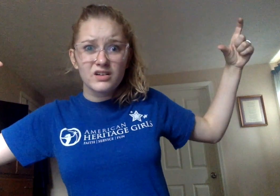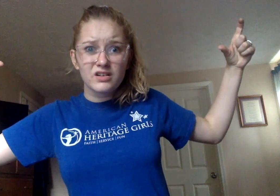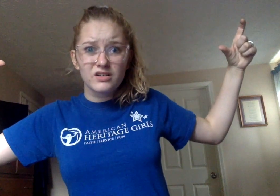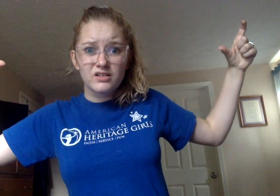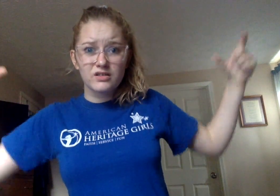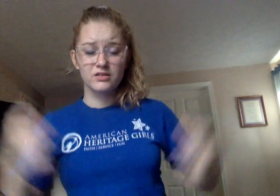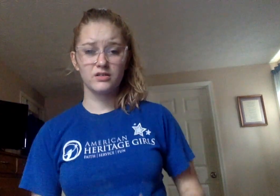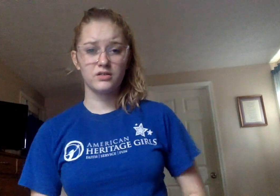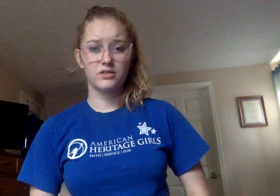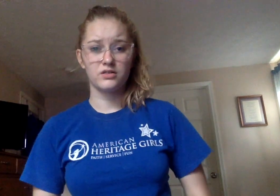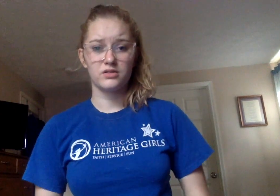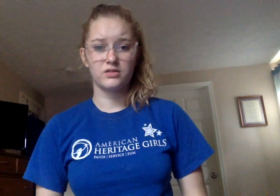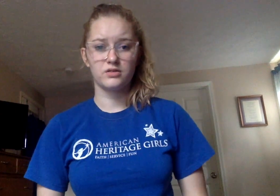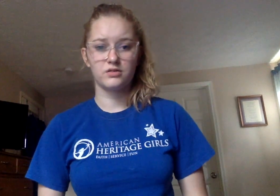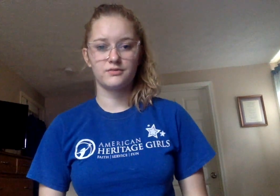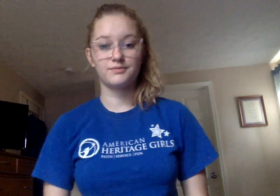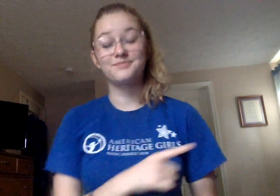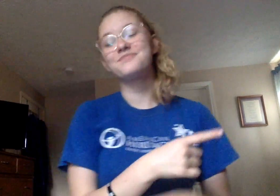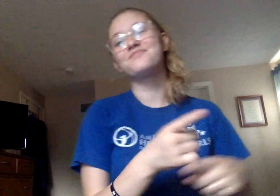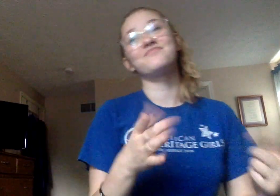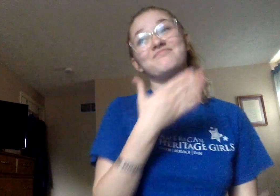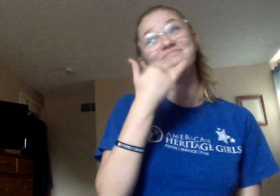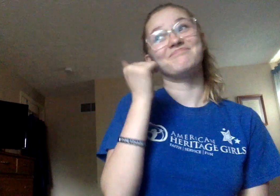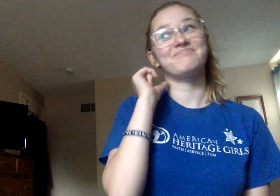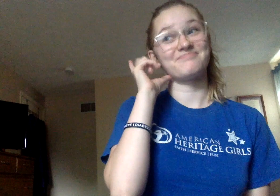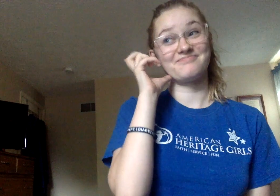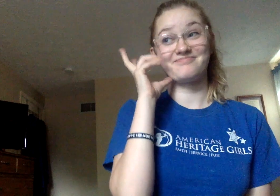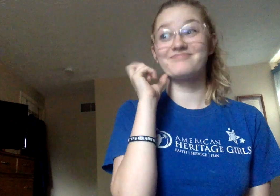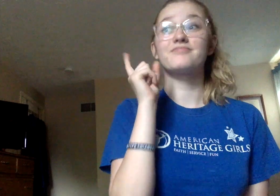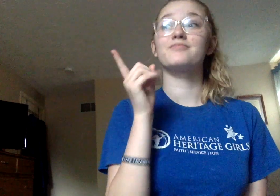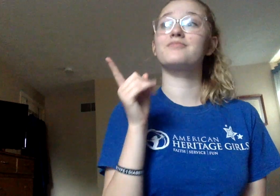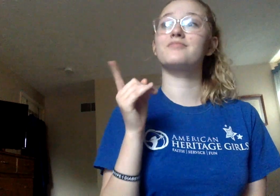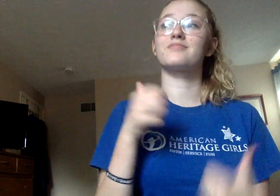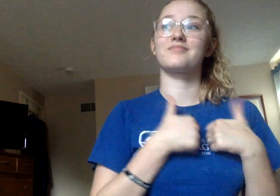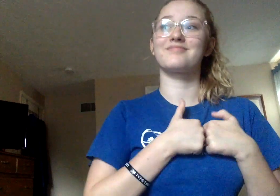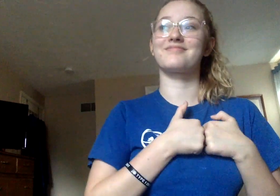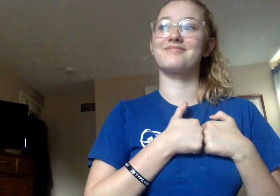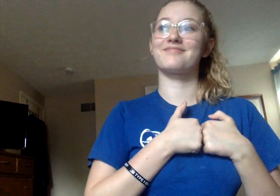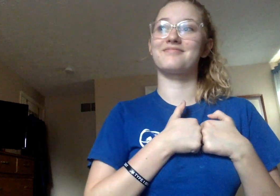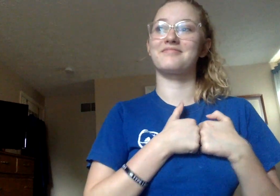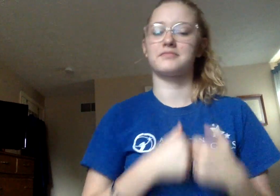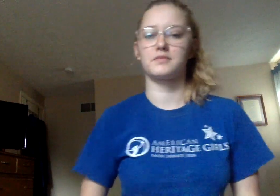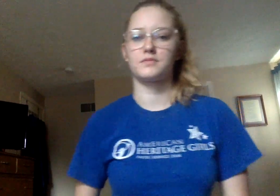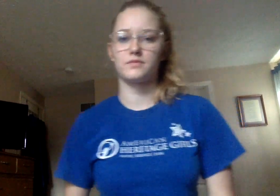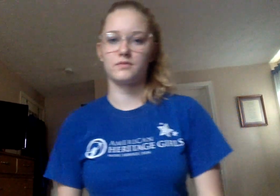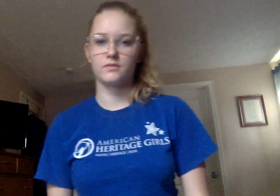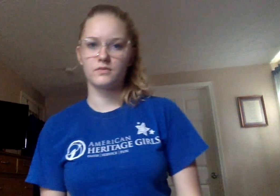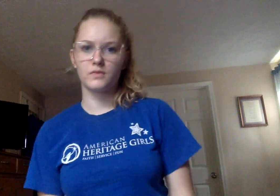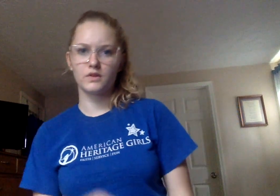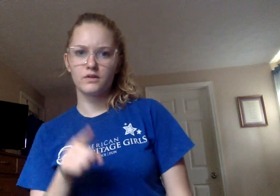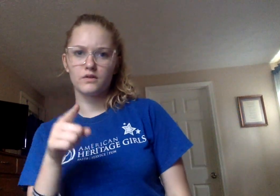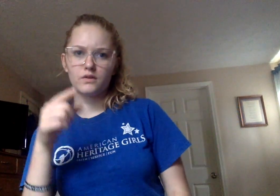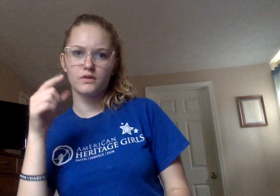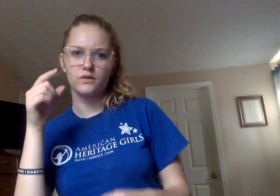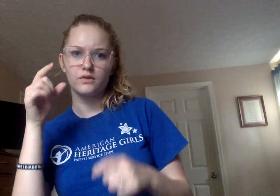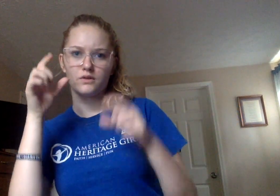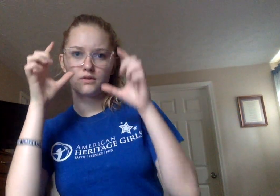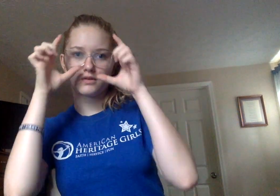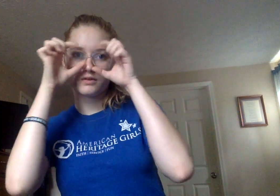enormous." "All the better to hear you with, my dear," replied the low, silky voice. "And your eyes